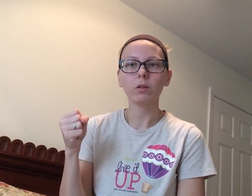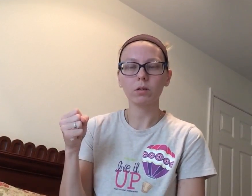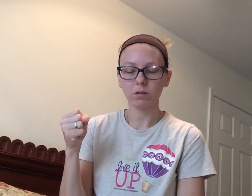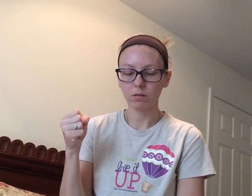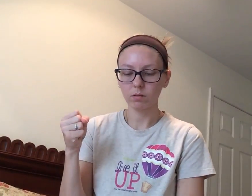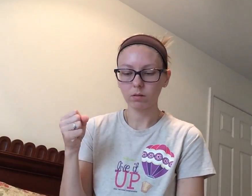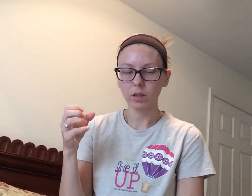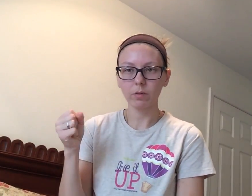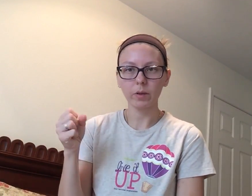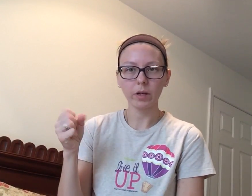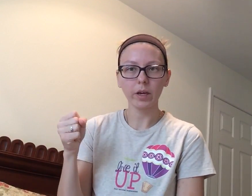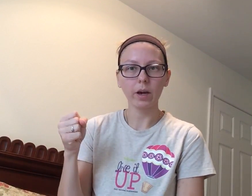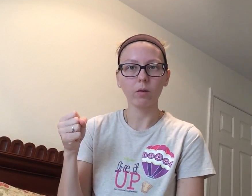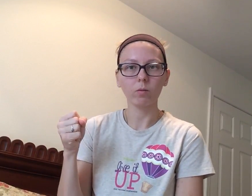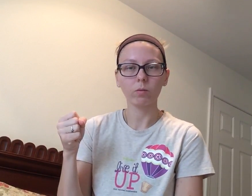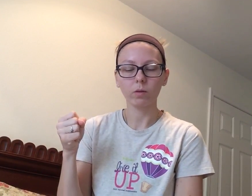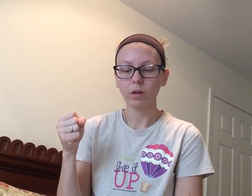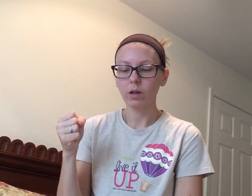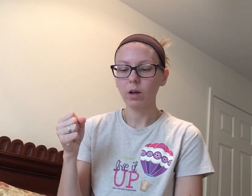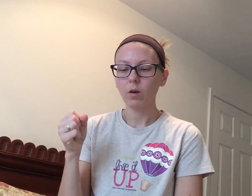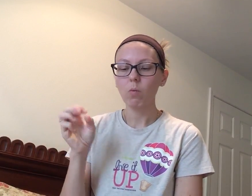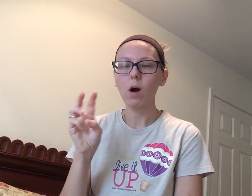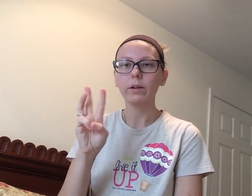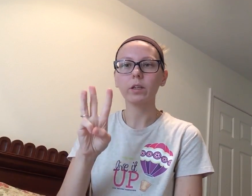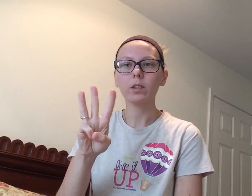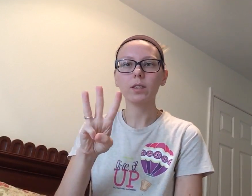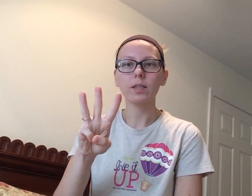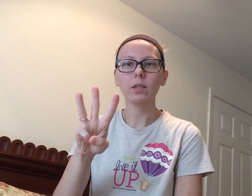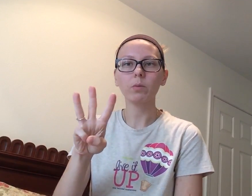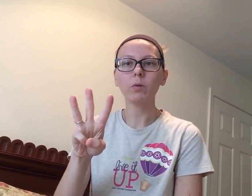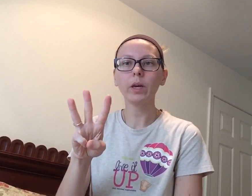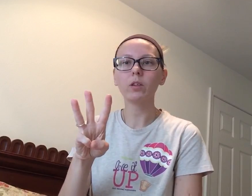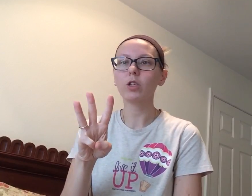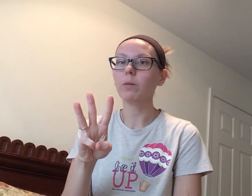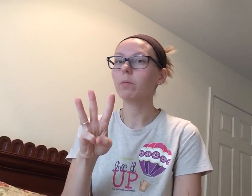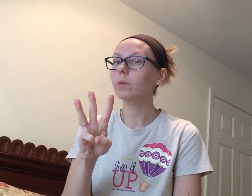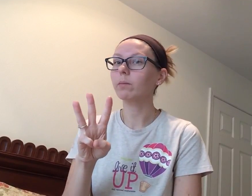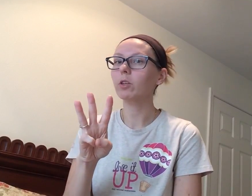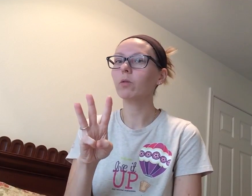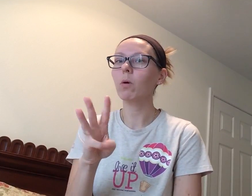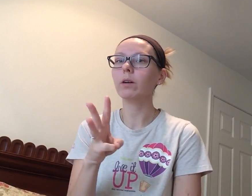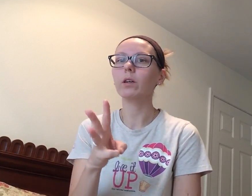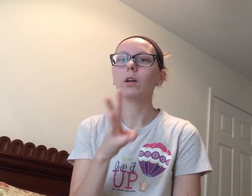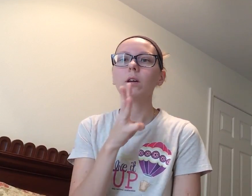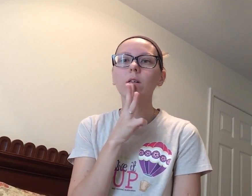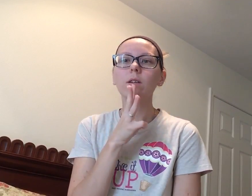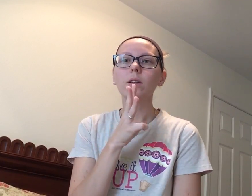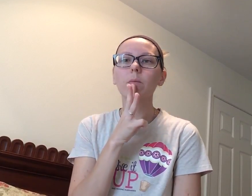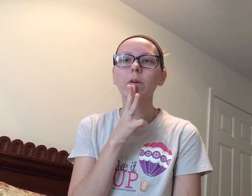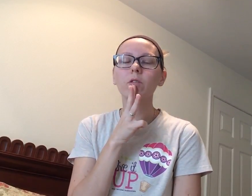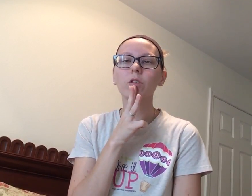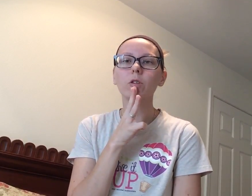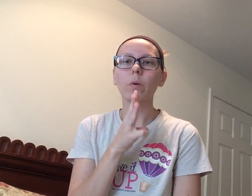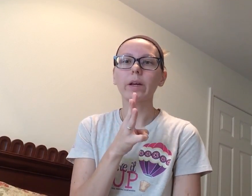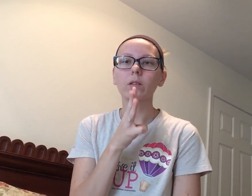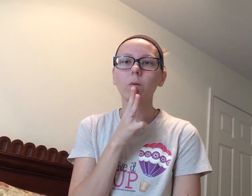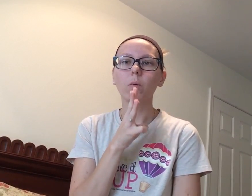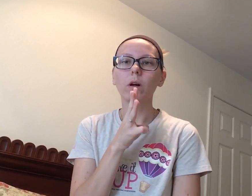milk. Like you're milking a cow. Water. It's that W hand shape. W for water. Tapping your chin twice.